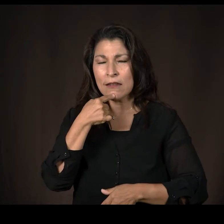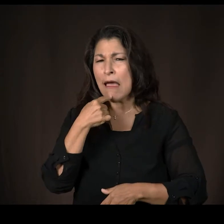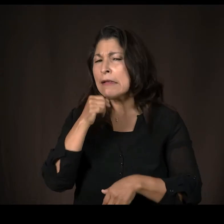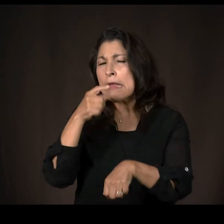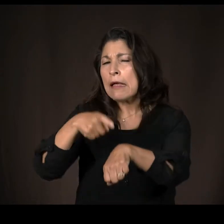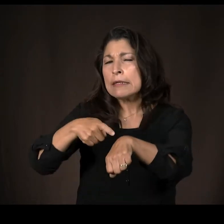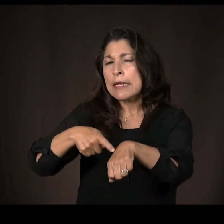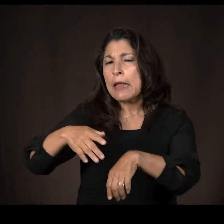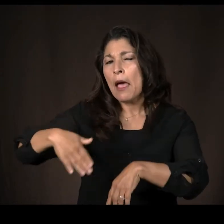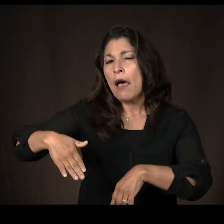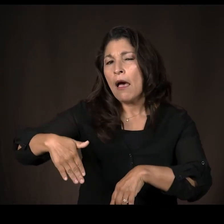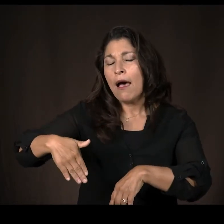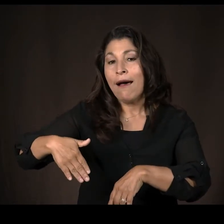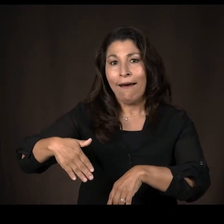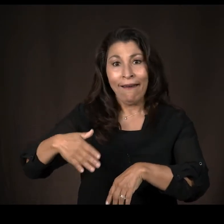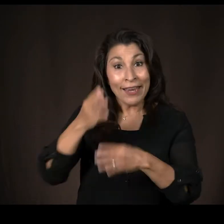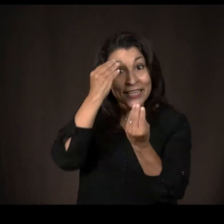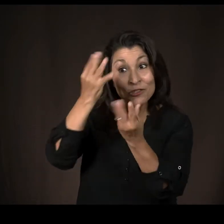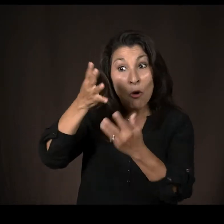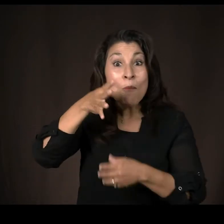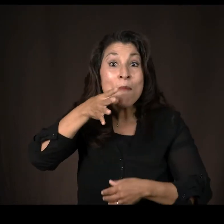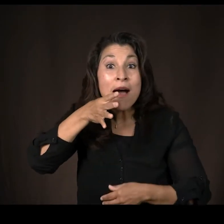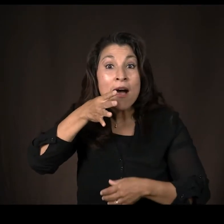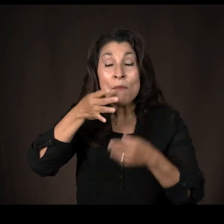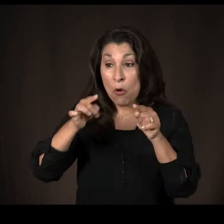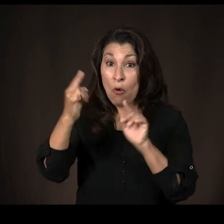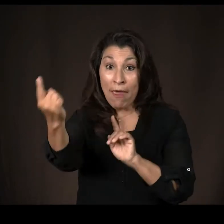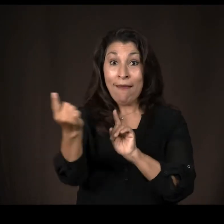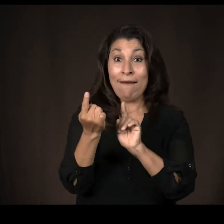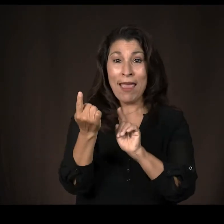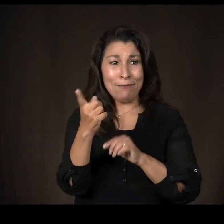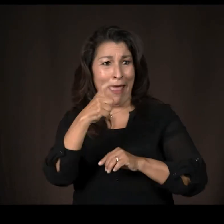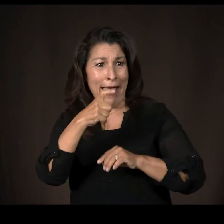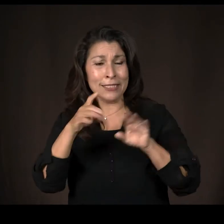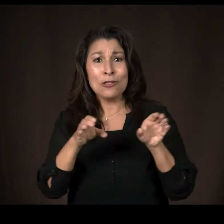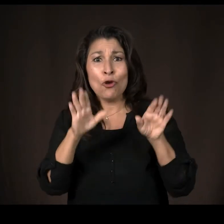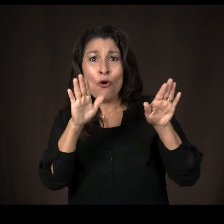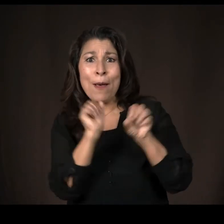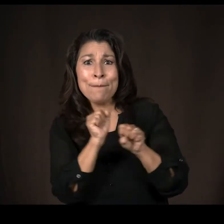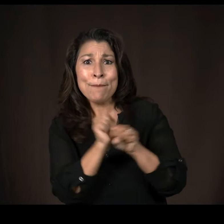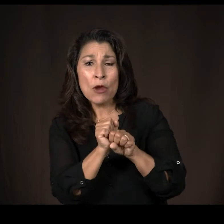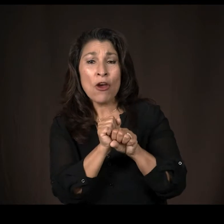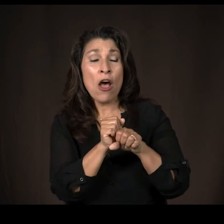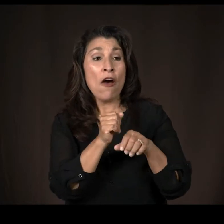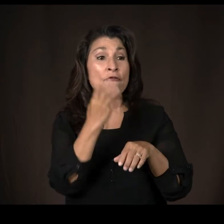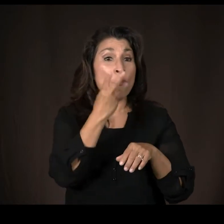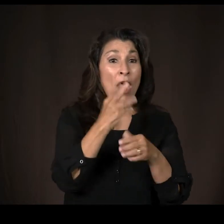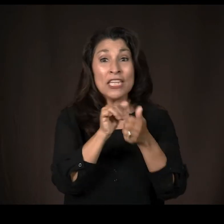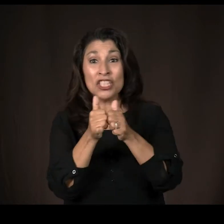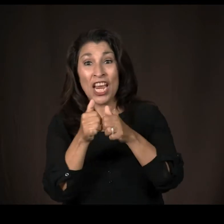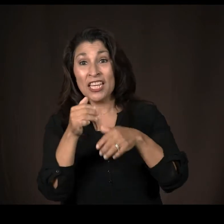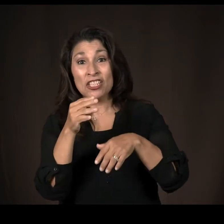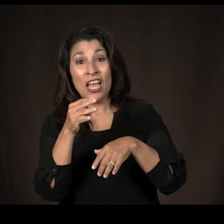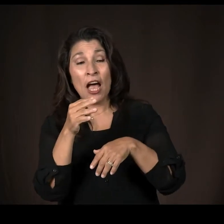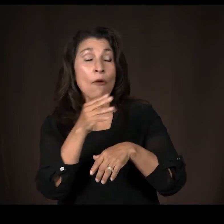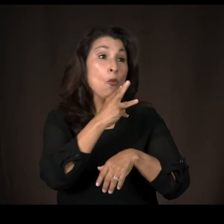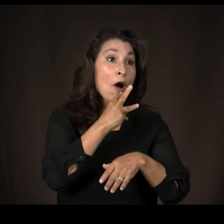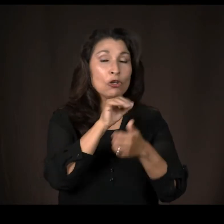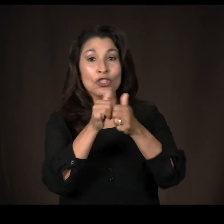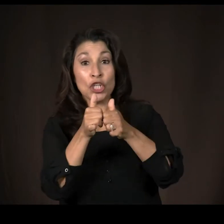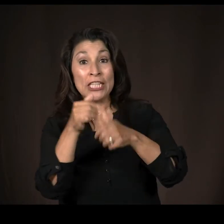not time yet. He actually told his mother when she came and asked him to do a miracle to turn water into wine, he goes, it's really not my time